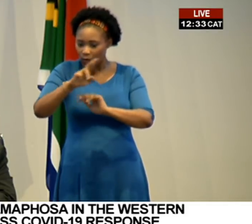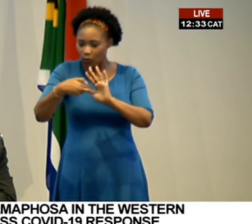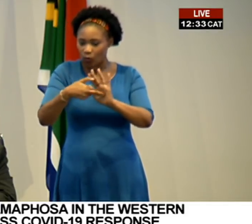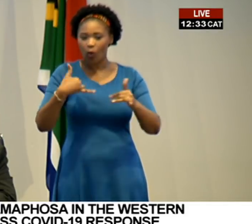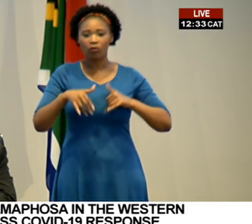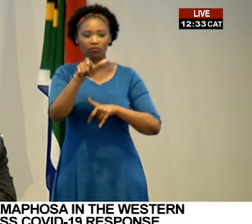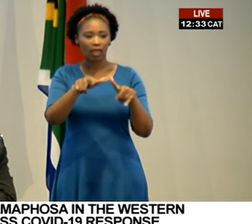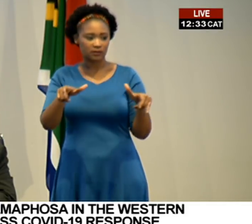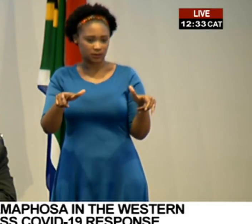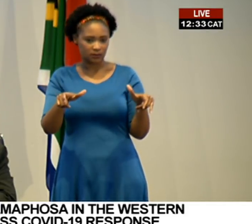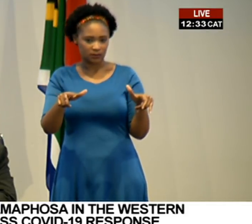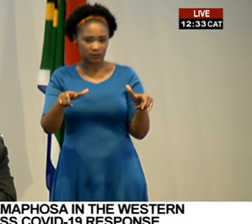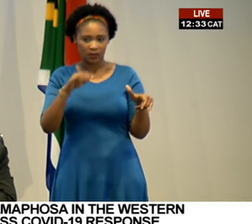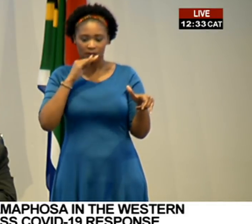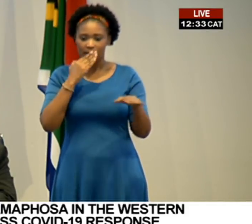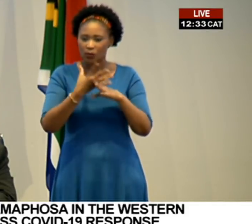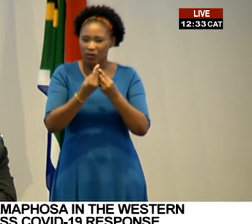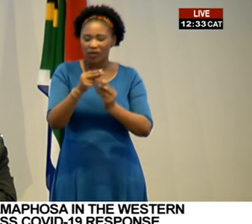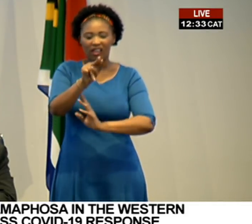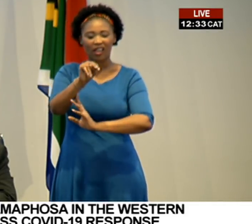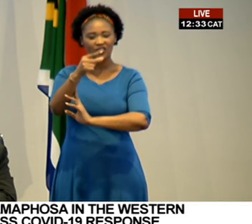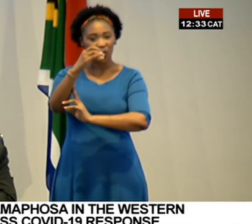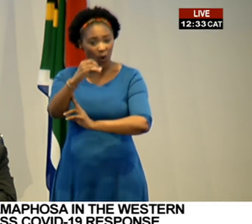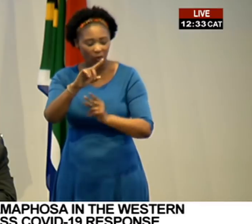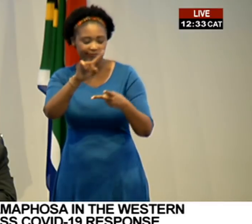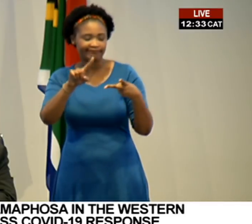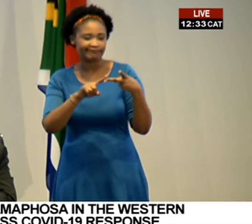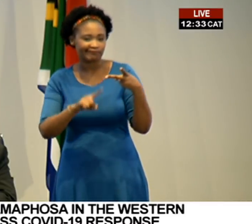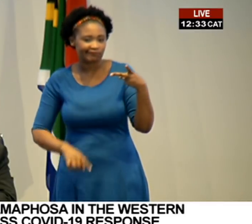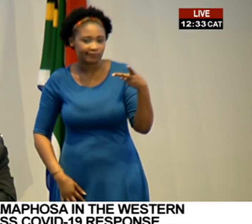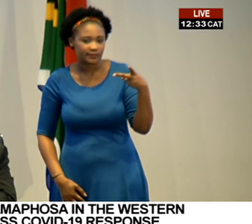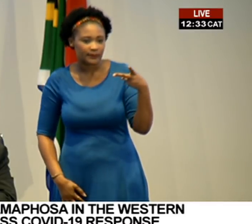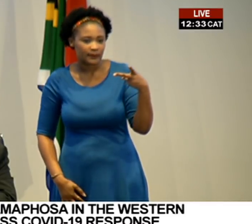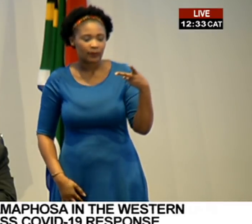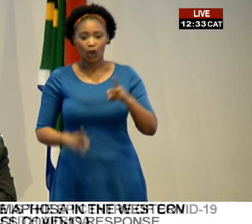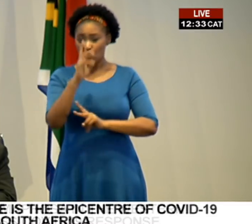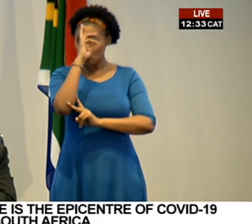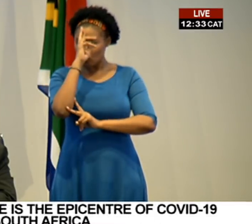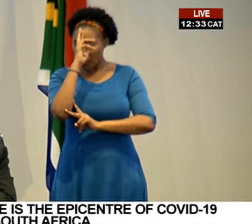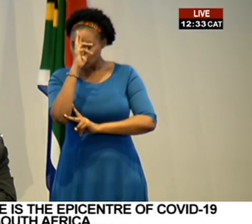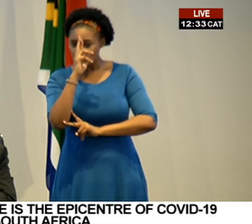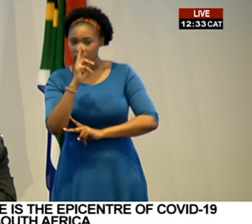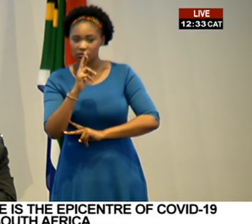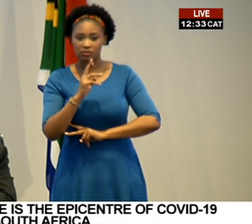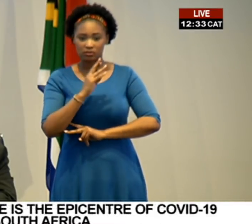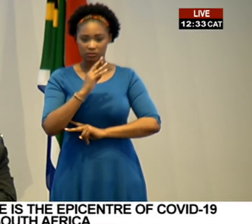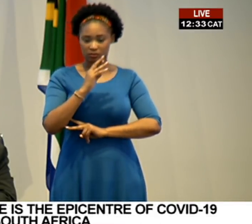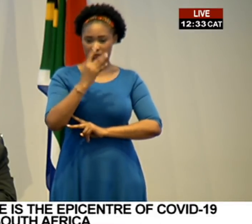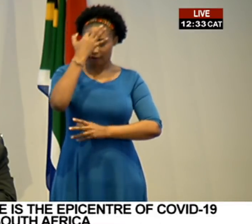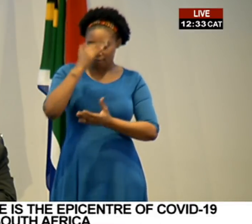players, to work with NGOs, to work with religious,